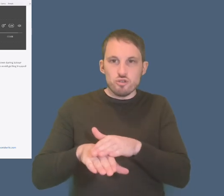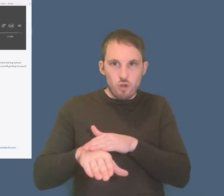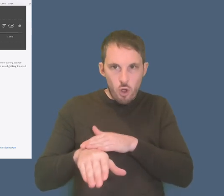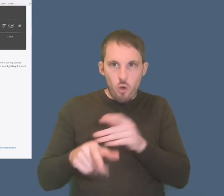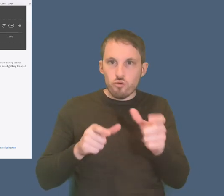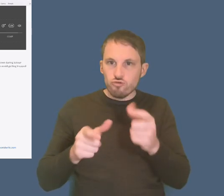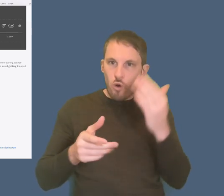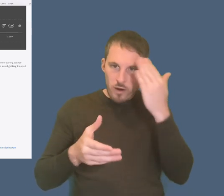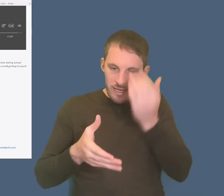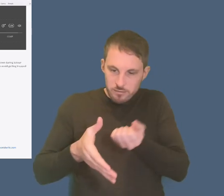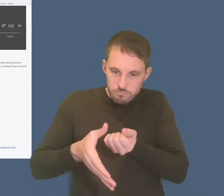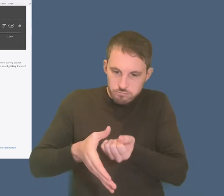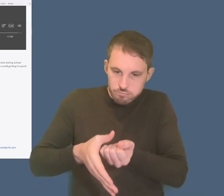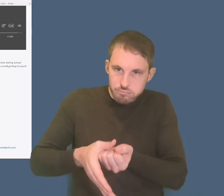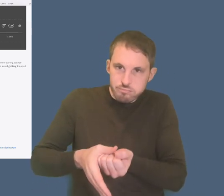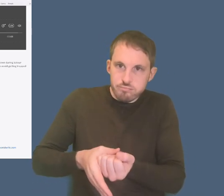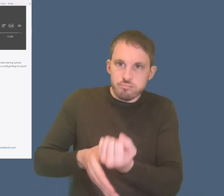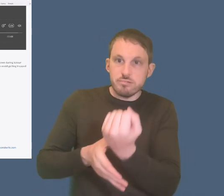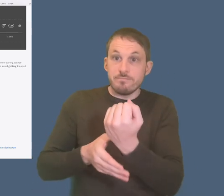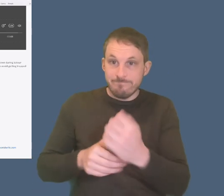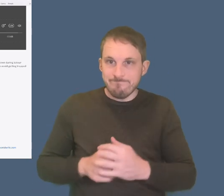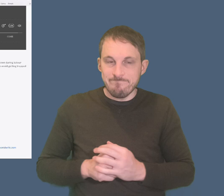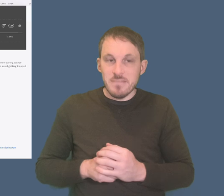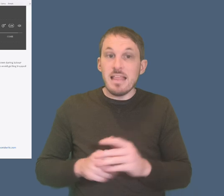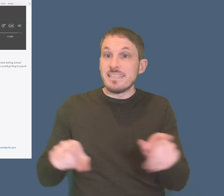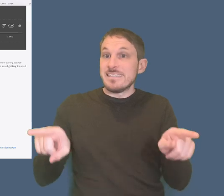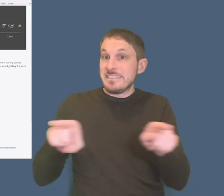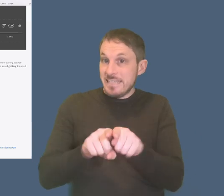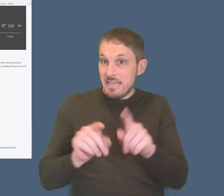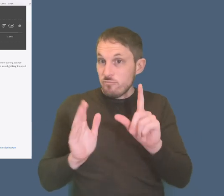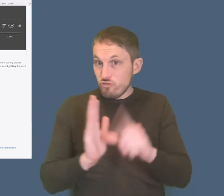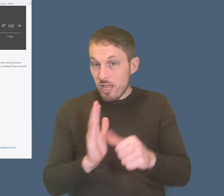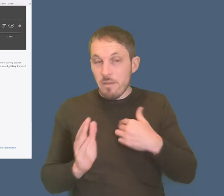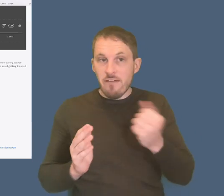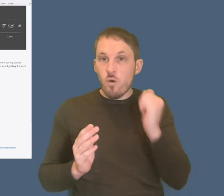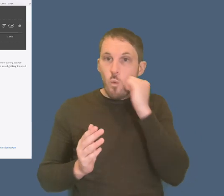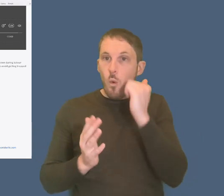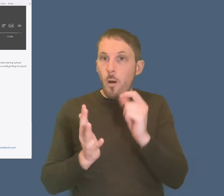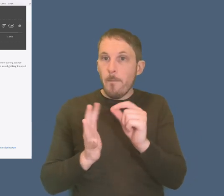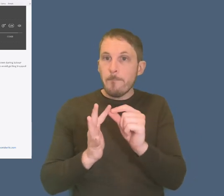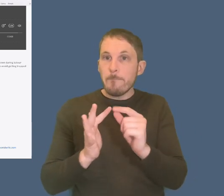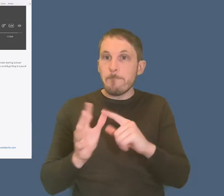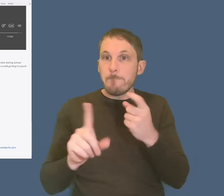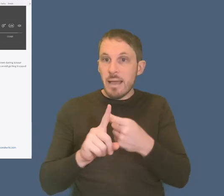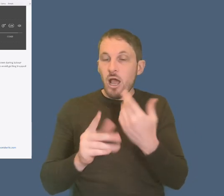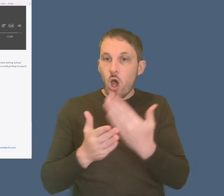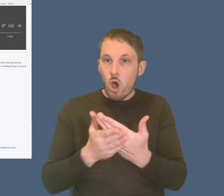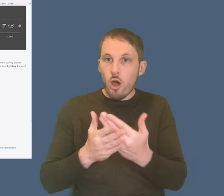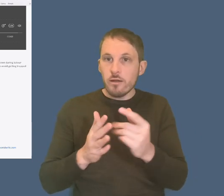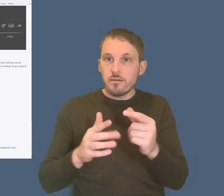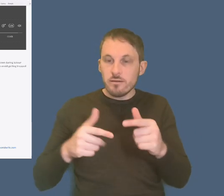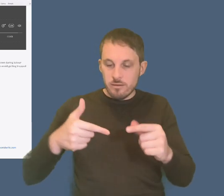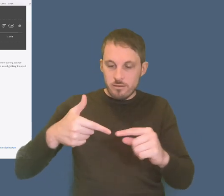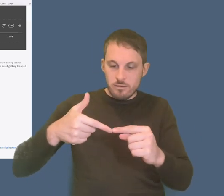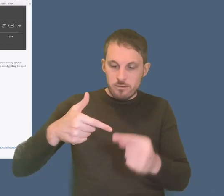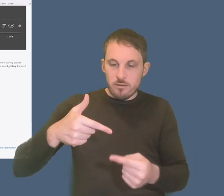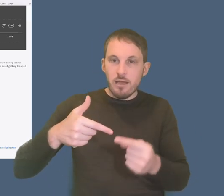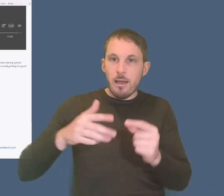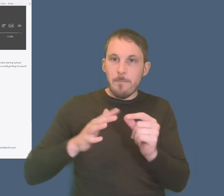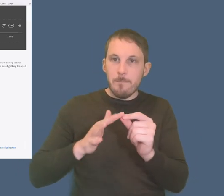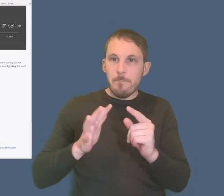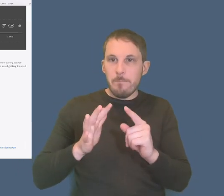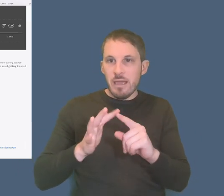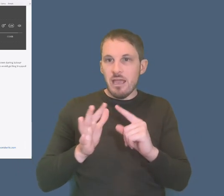of the head. And at the same time as doing this, I would put a warm pack on her perineum, which is the PhD work of Professor Hannah